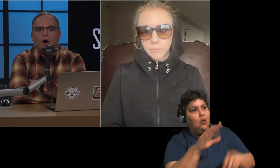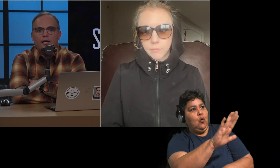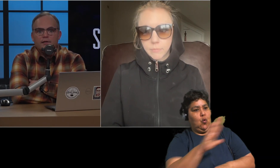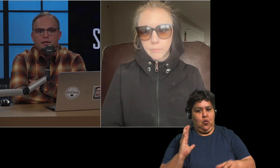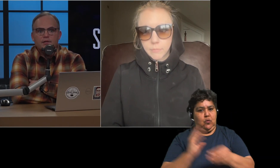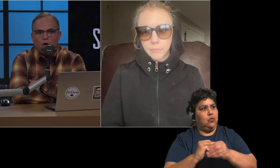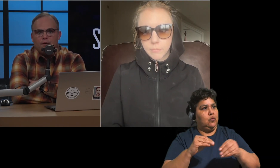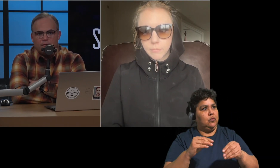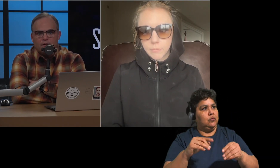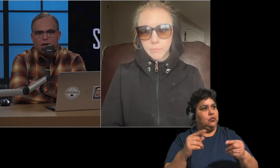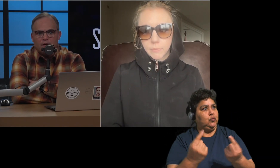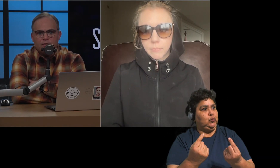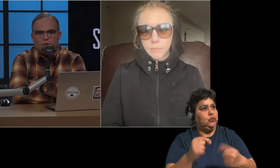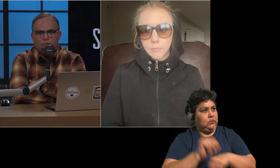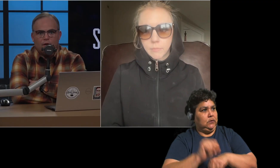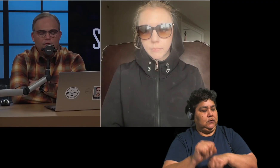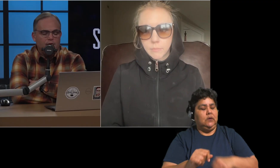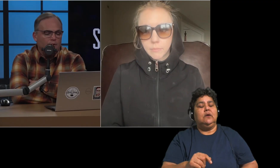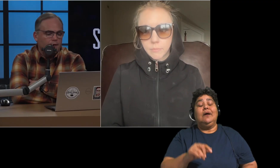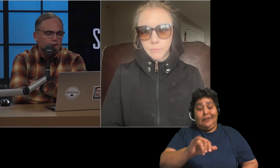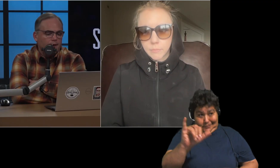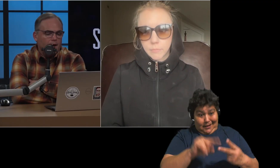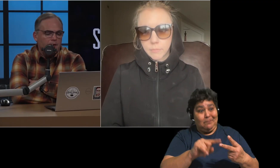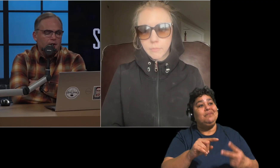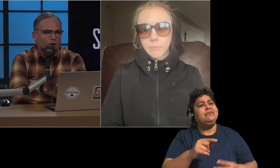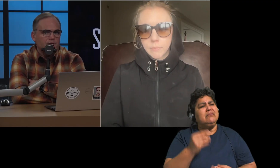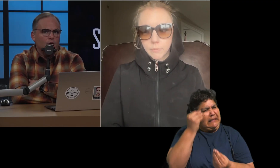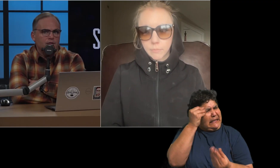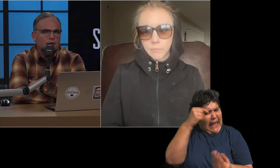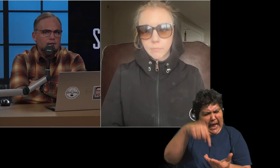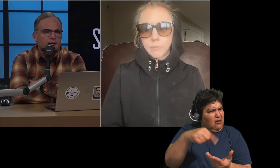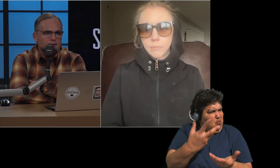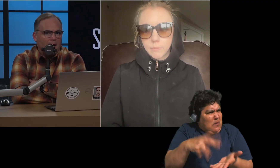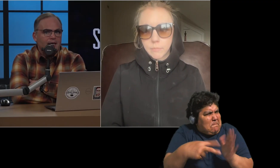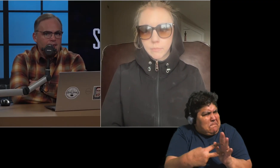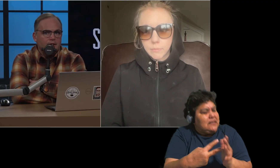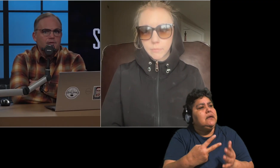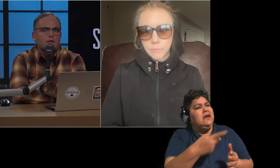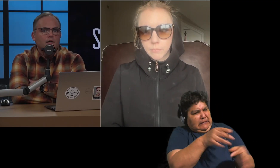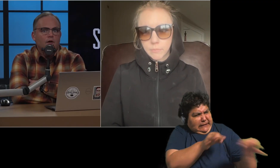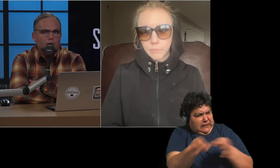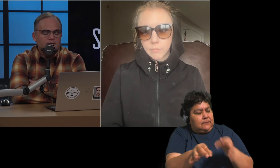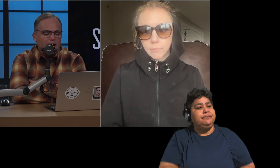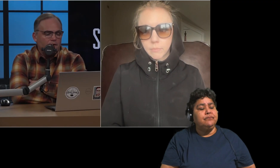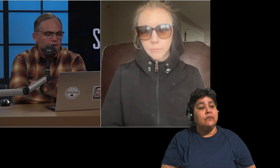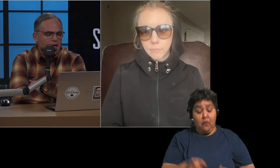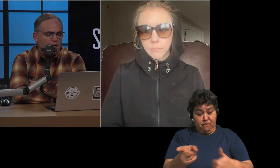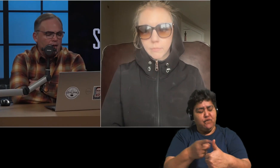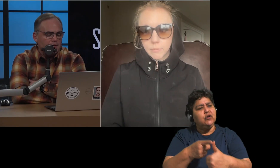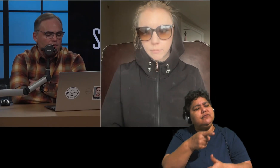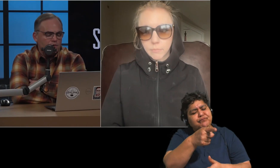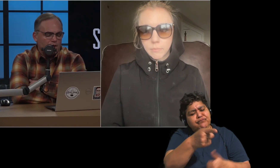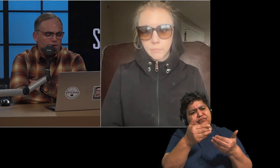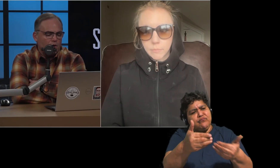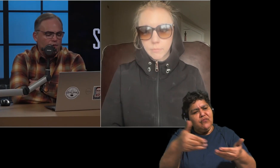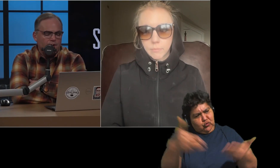of our audience is open to what you've been doing, but then also to get some ideas of what exactly this data